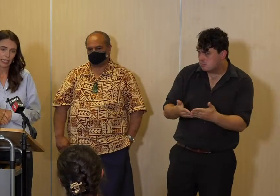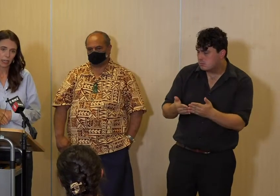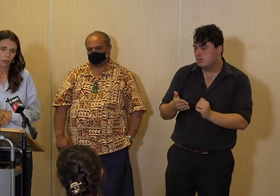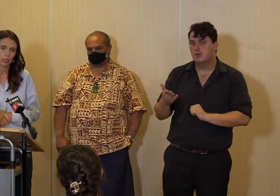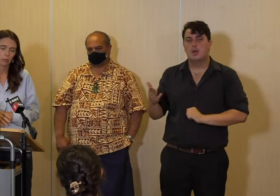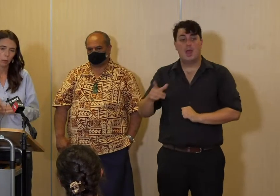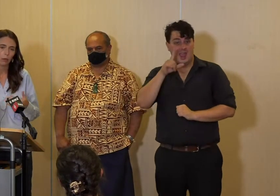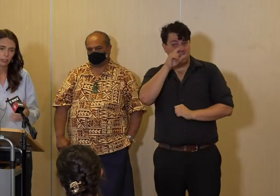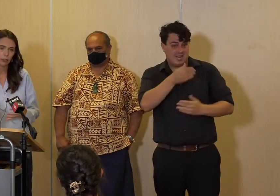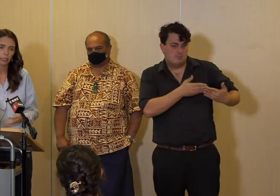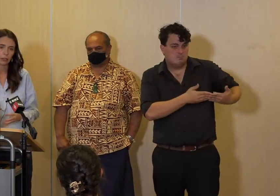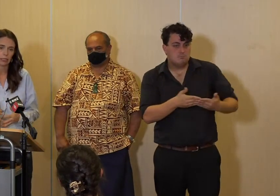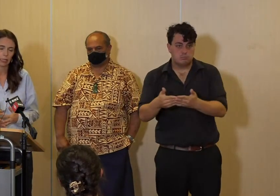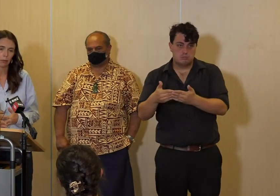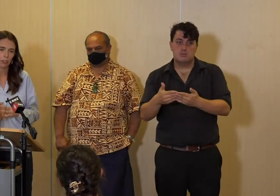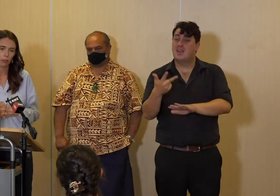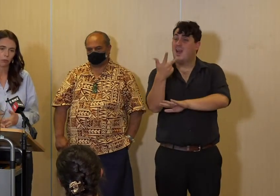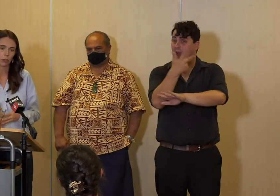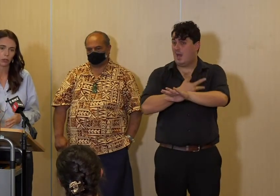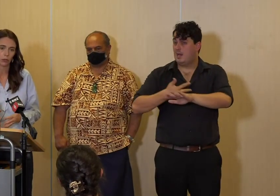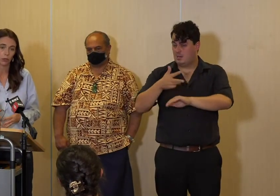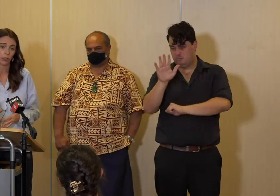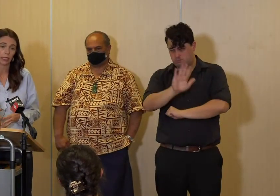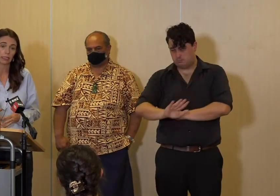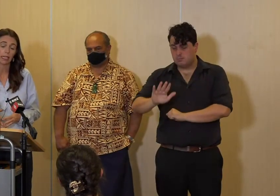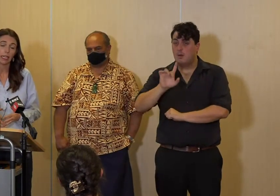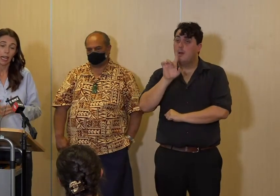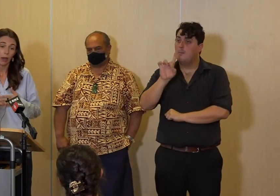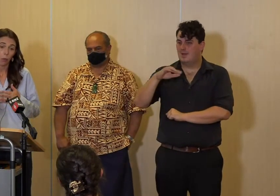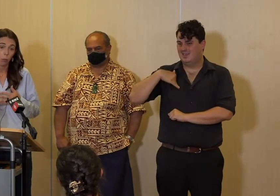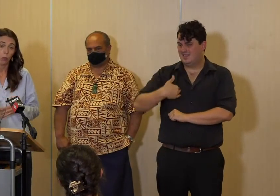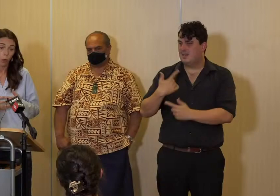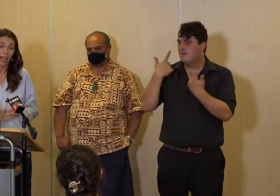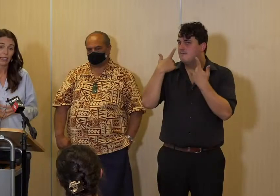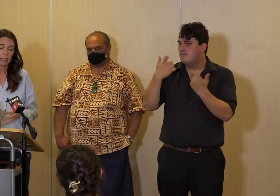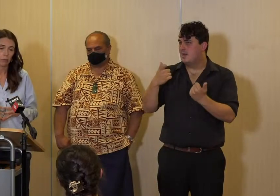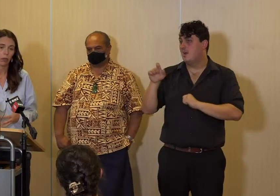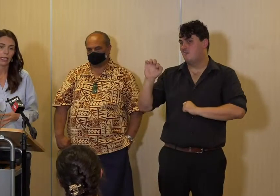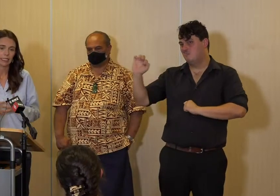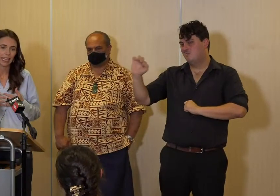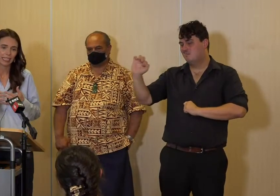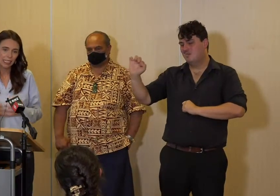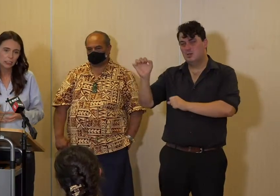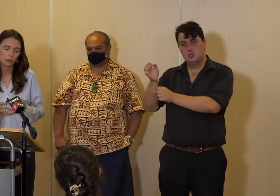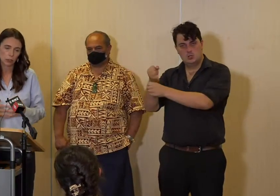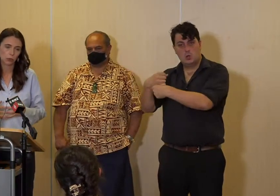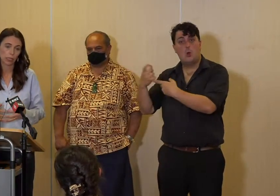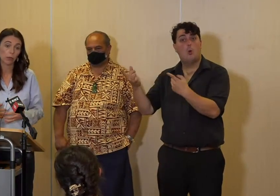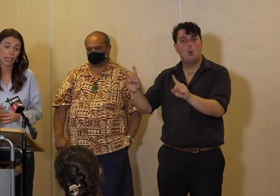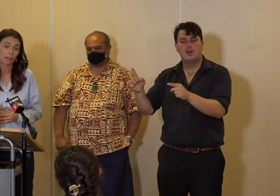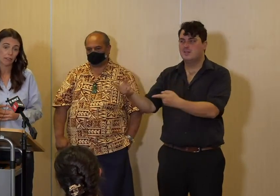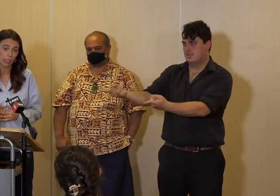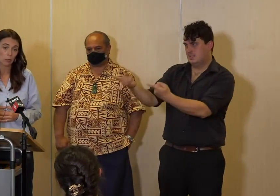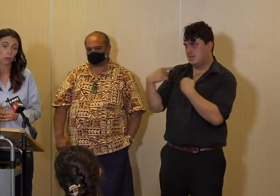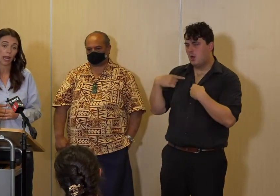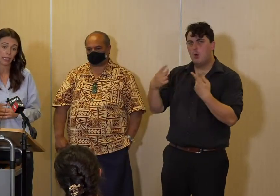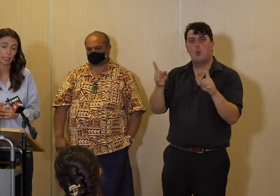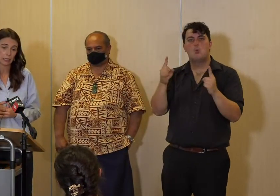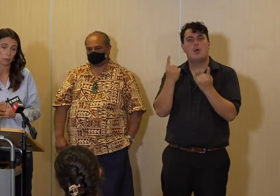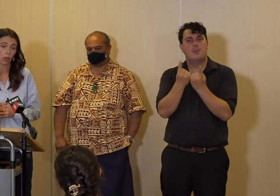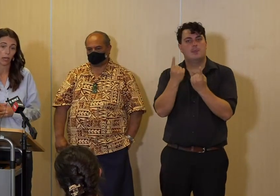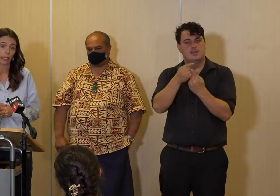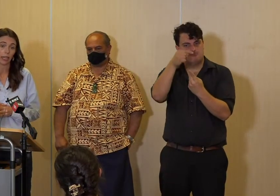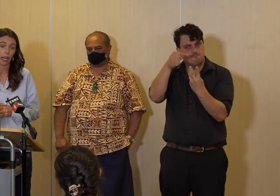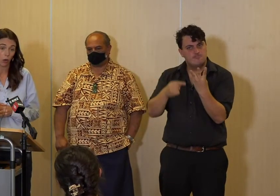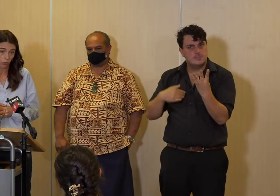within 8 hours, but what we do need to establish from Tongan authorities what are the supplies that they need to ensure that we have available and